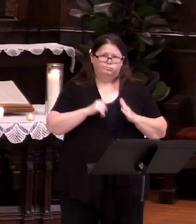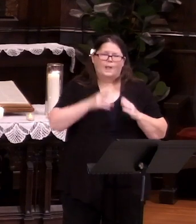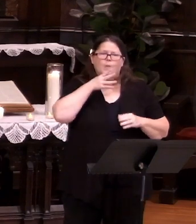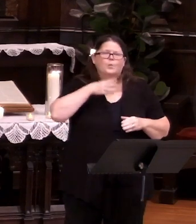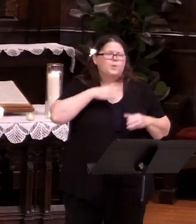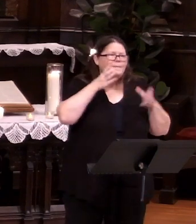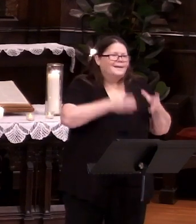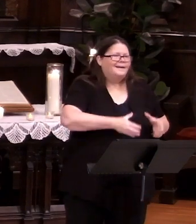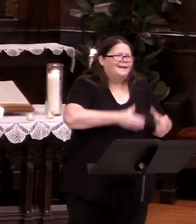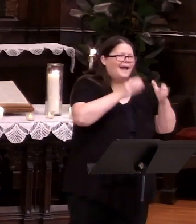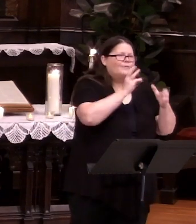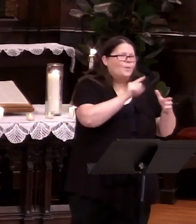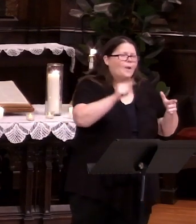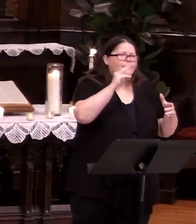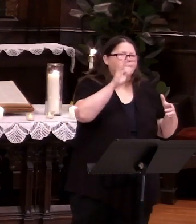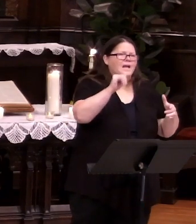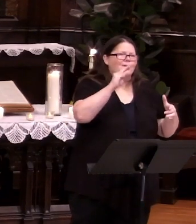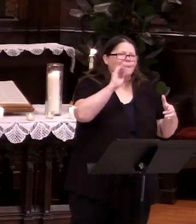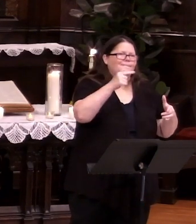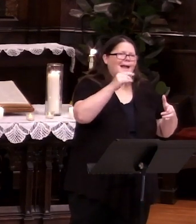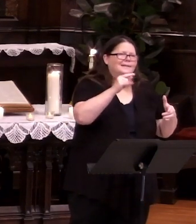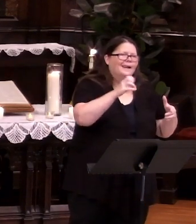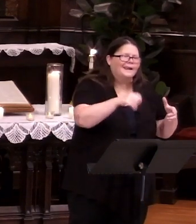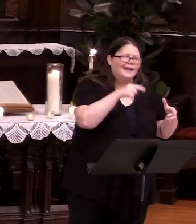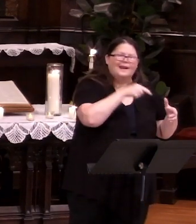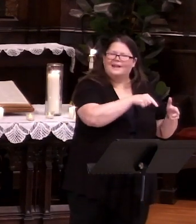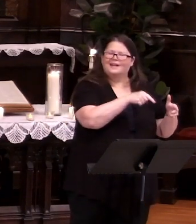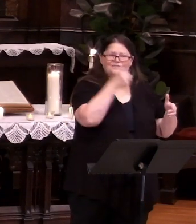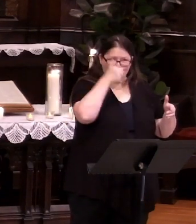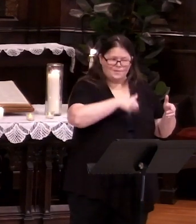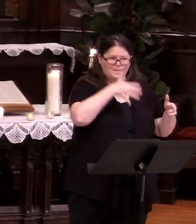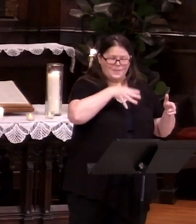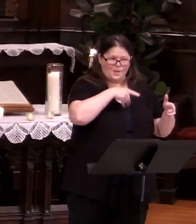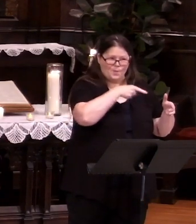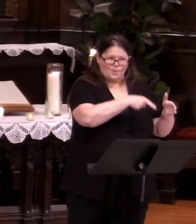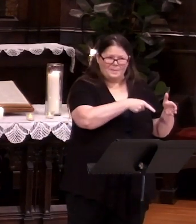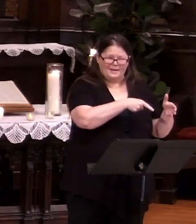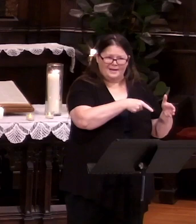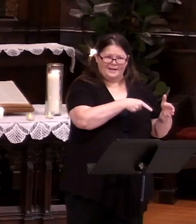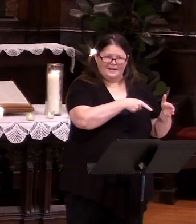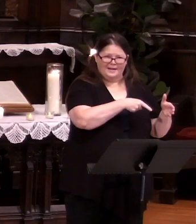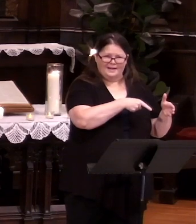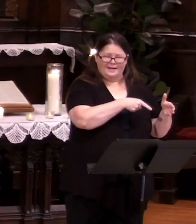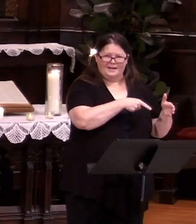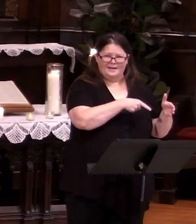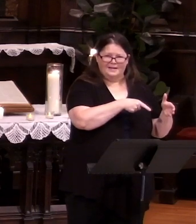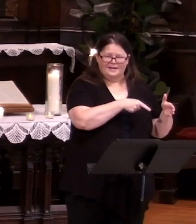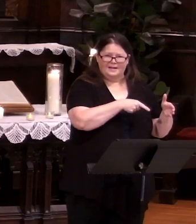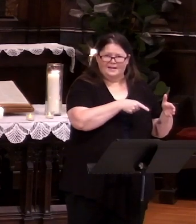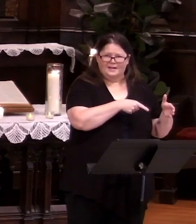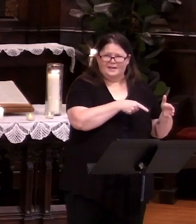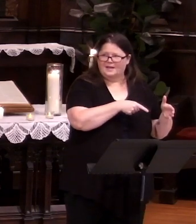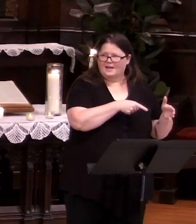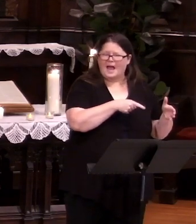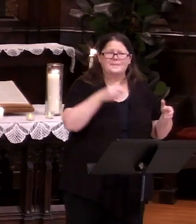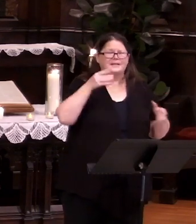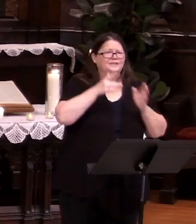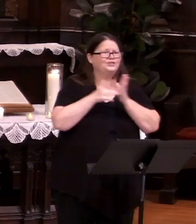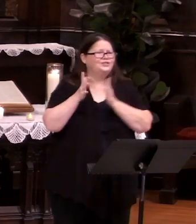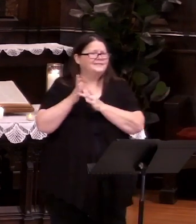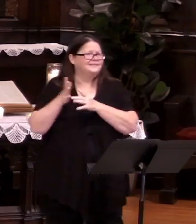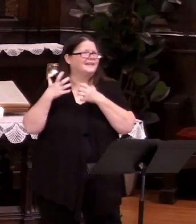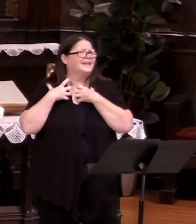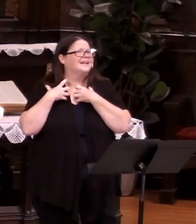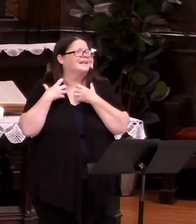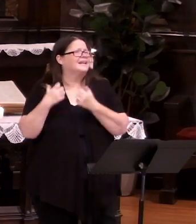well, Mary Magdalene, Mary and Martha, the women he heals and teaches and brings along with